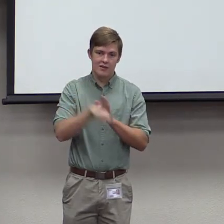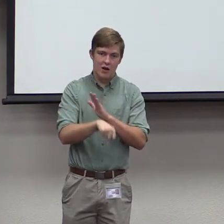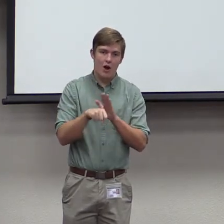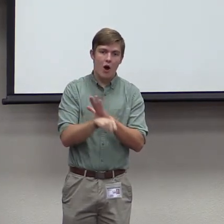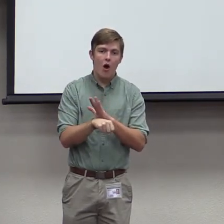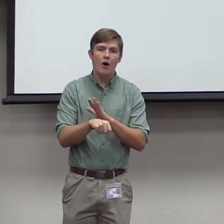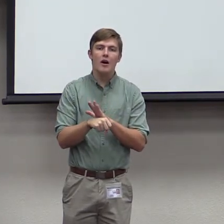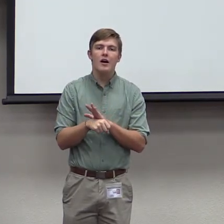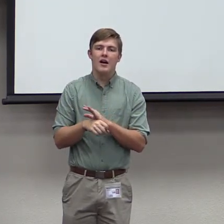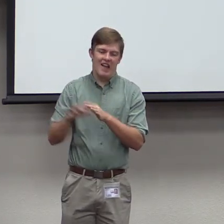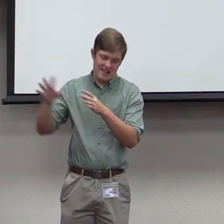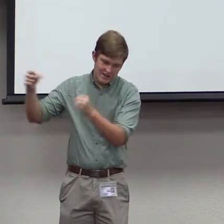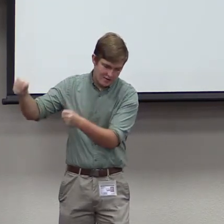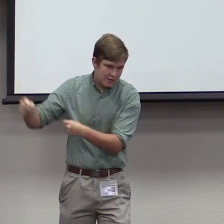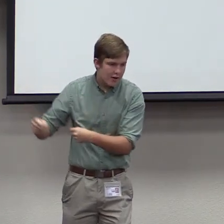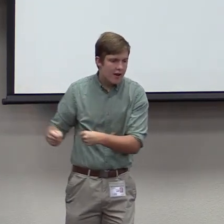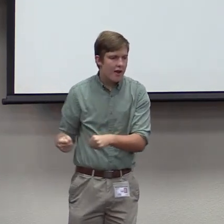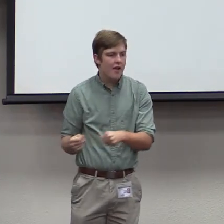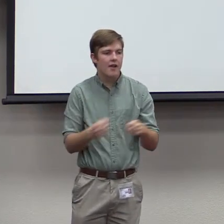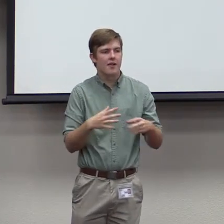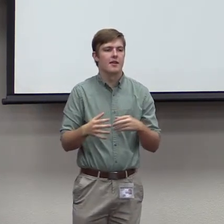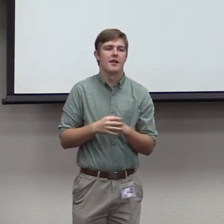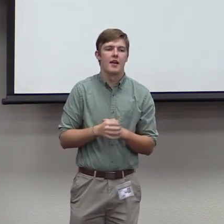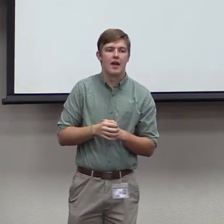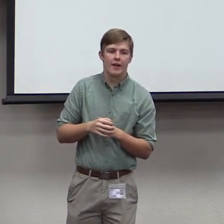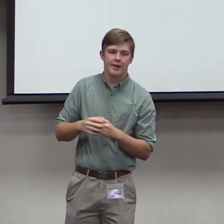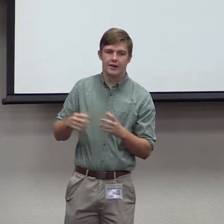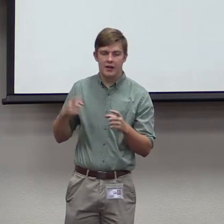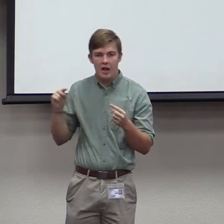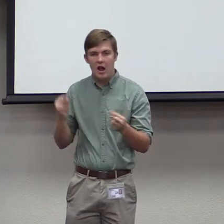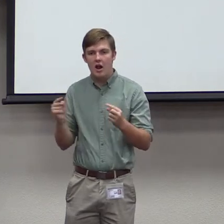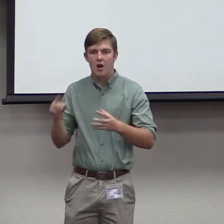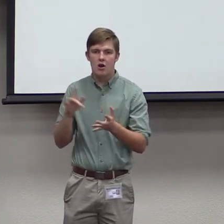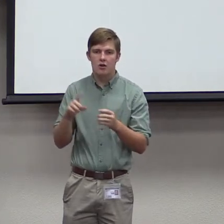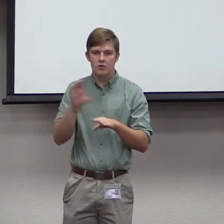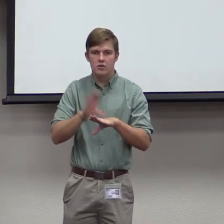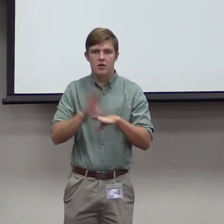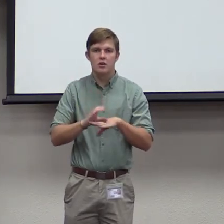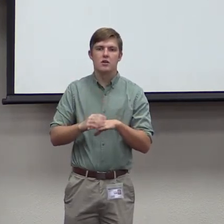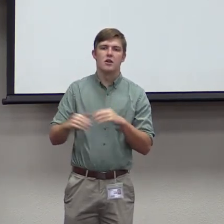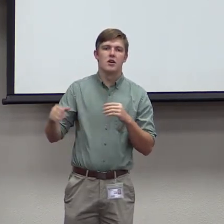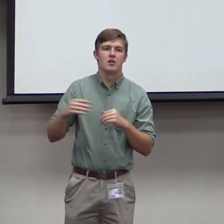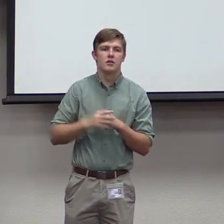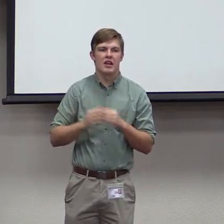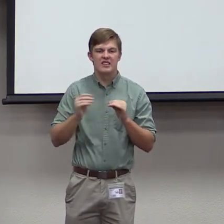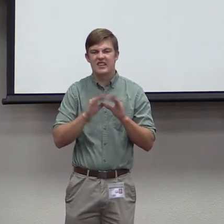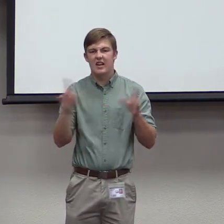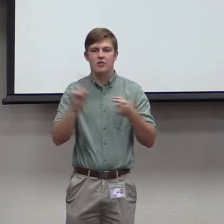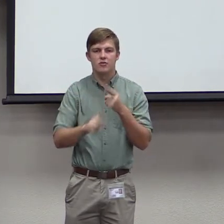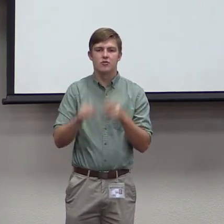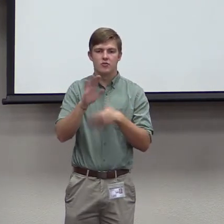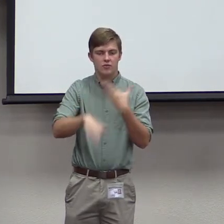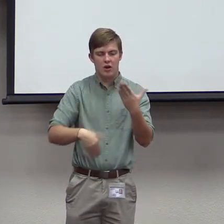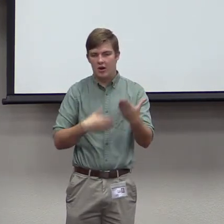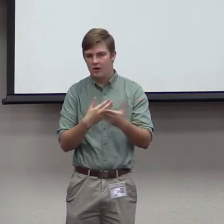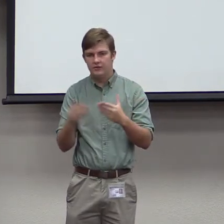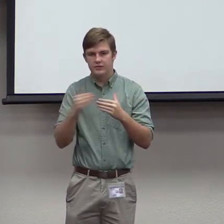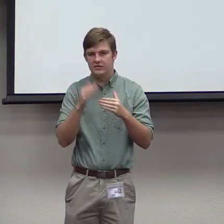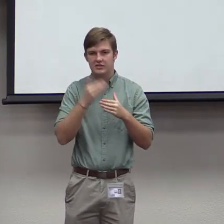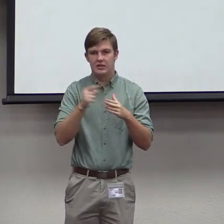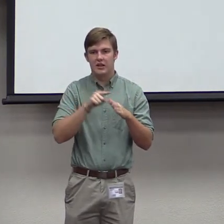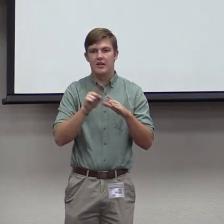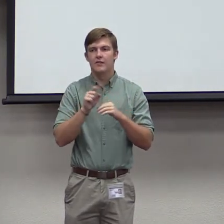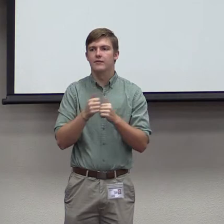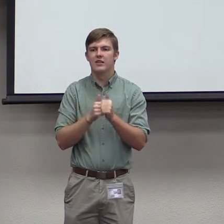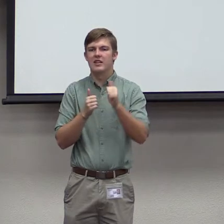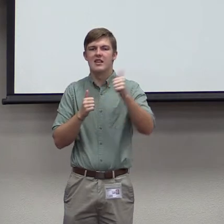he drags people out of their homes and ravages the church and spreads them out all over the world so that they're running for their lives and